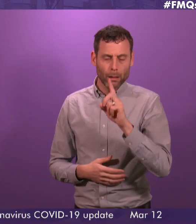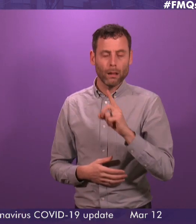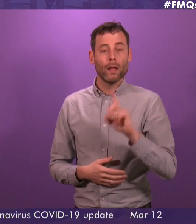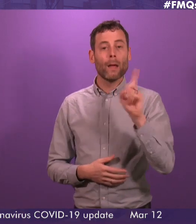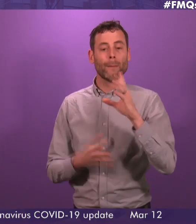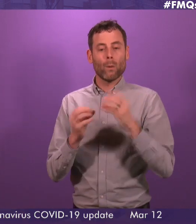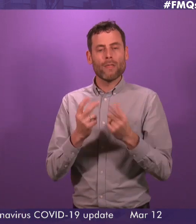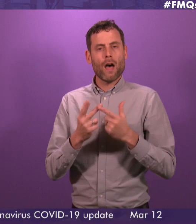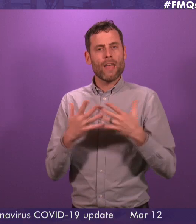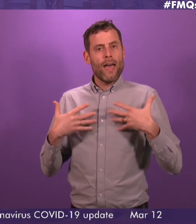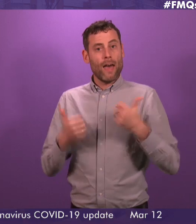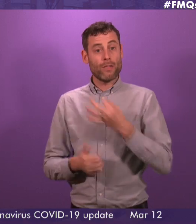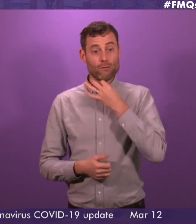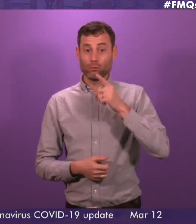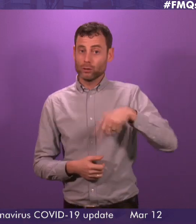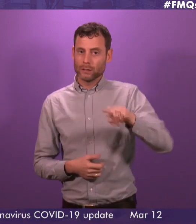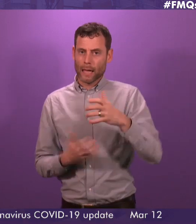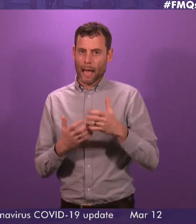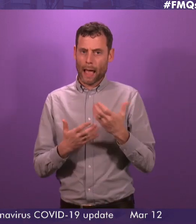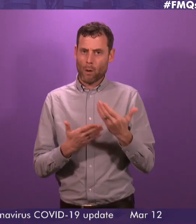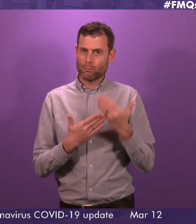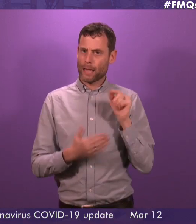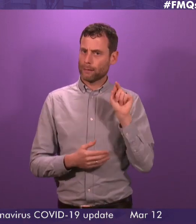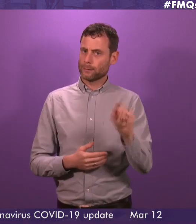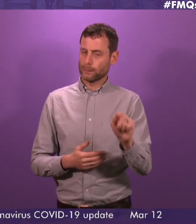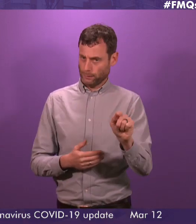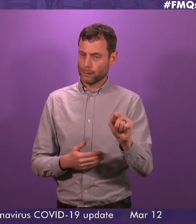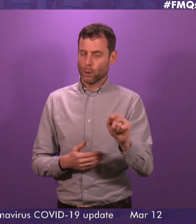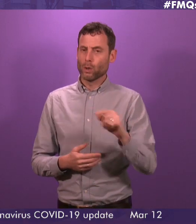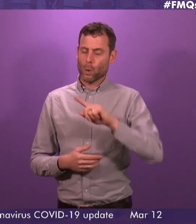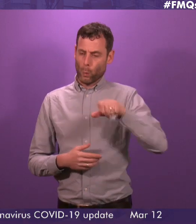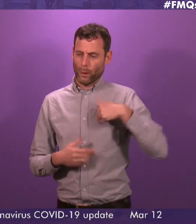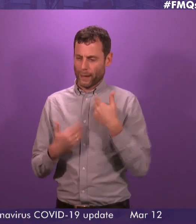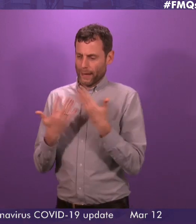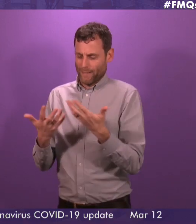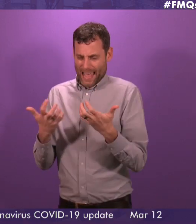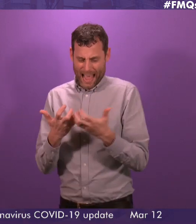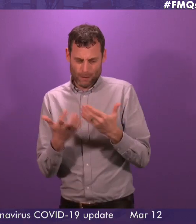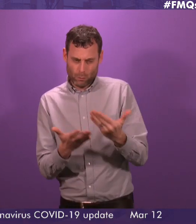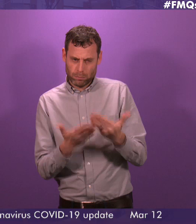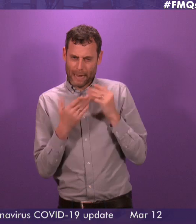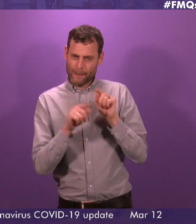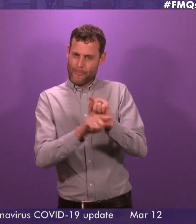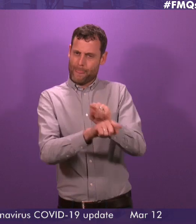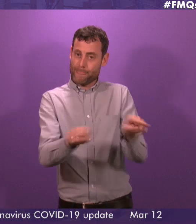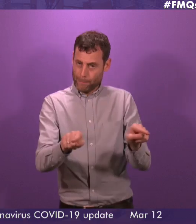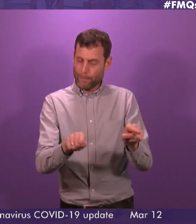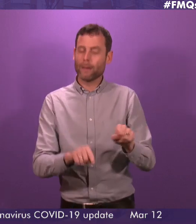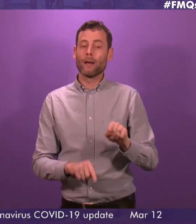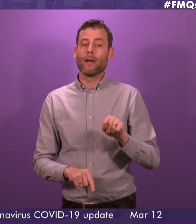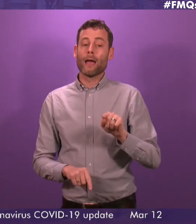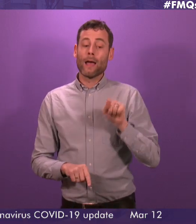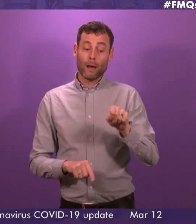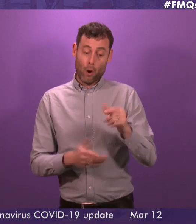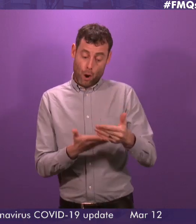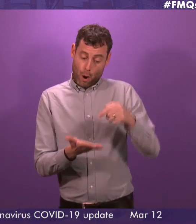with underlying health conditions and those of our elderly population. And we will provide more advice in